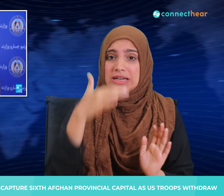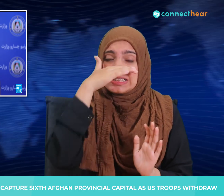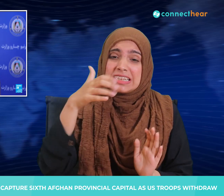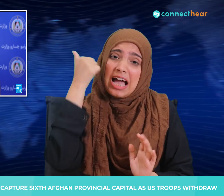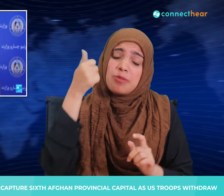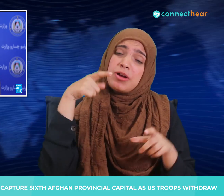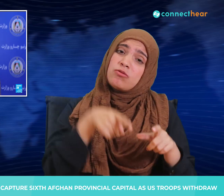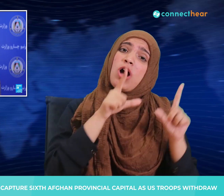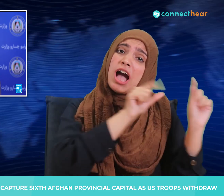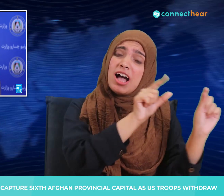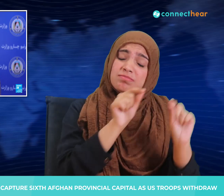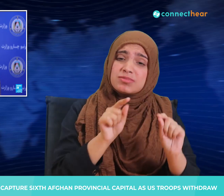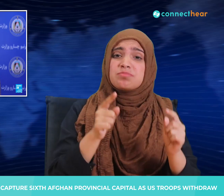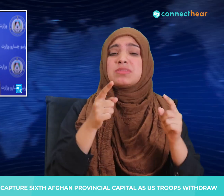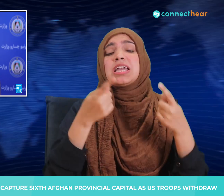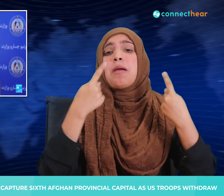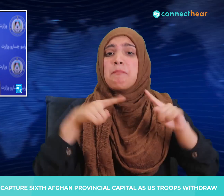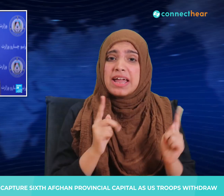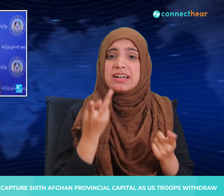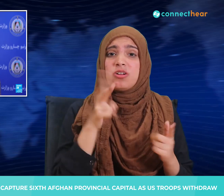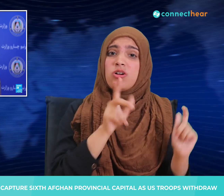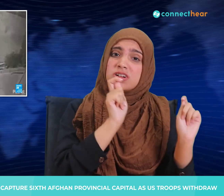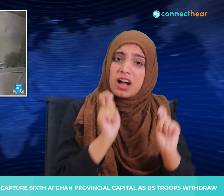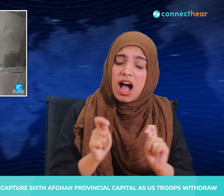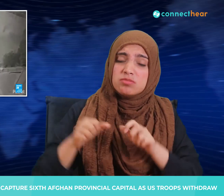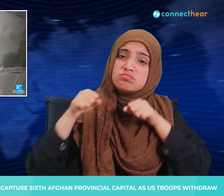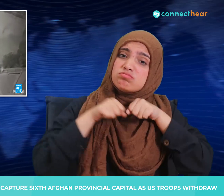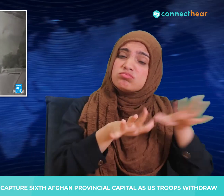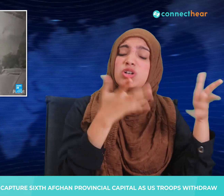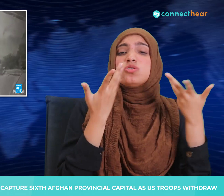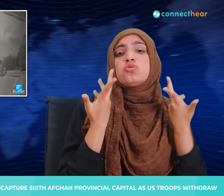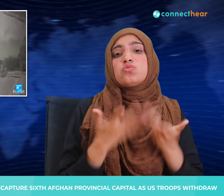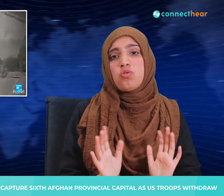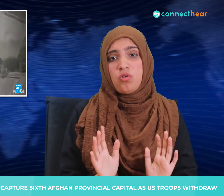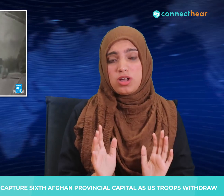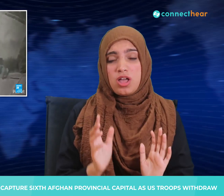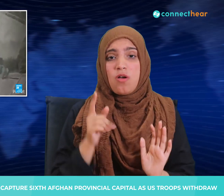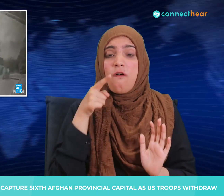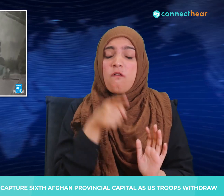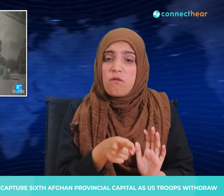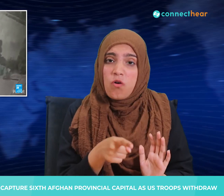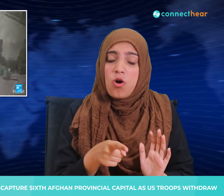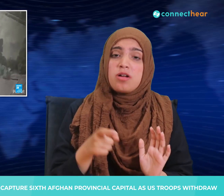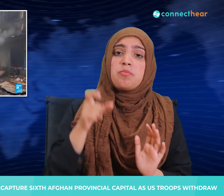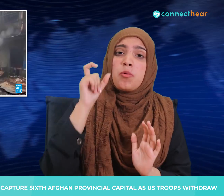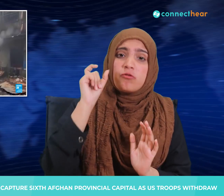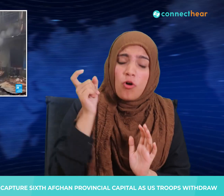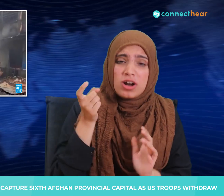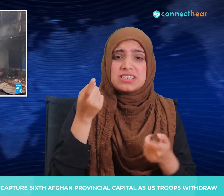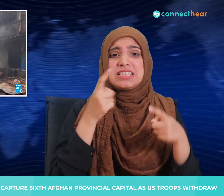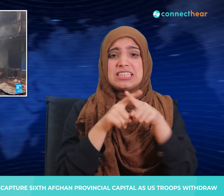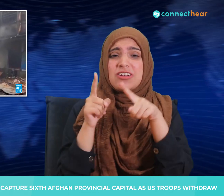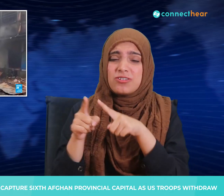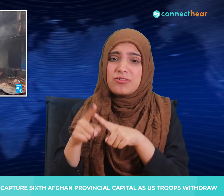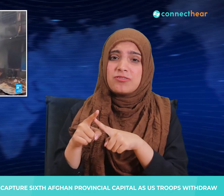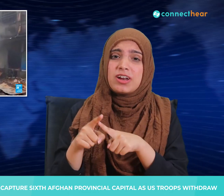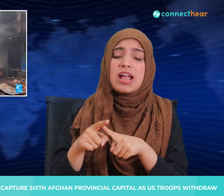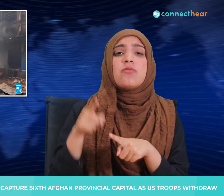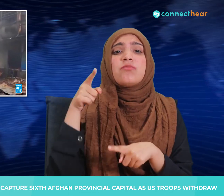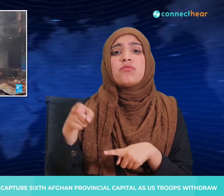gains have sparked recriminations over the withdrawal of foreign forces. British Defence Secretary Ben Wallace told the